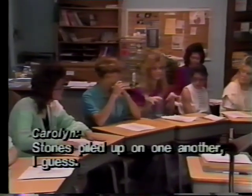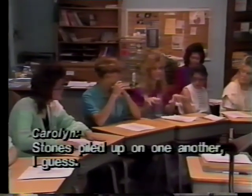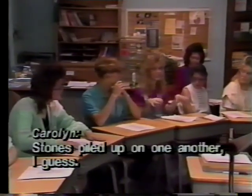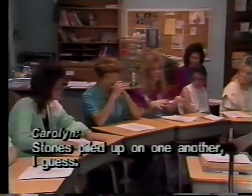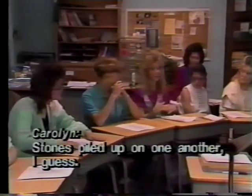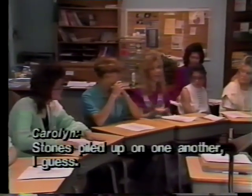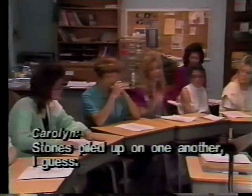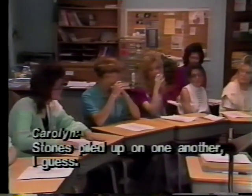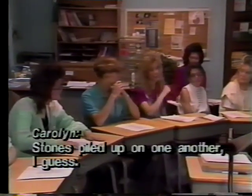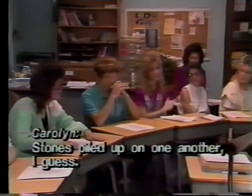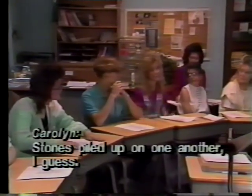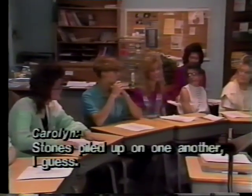Okay.